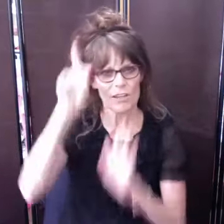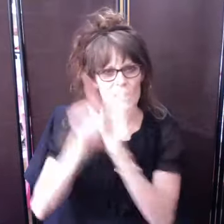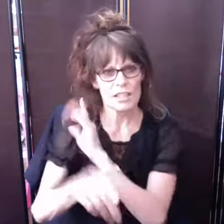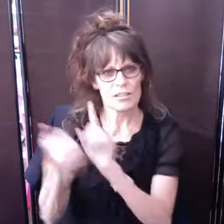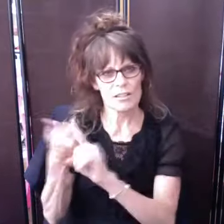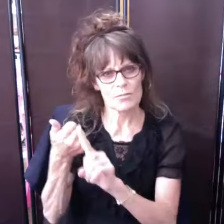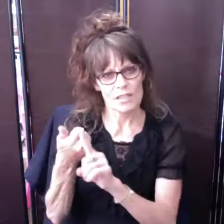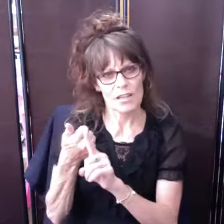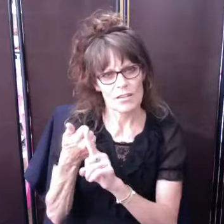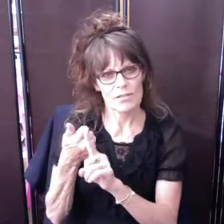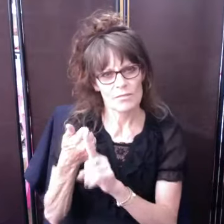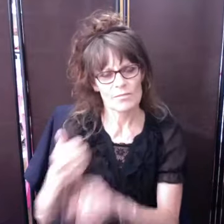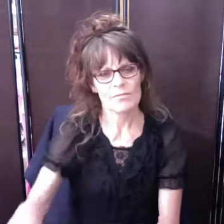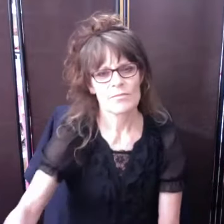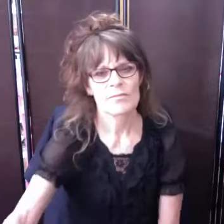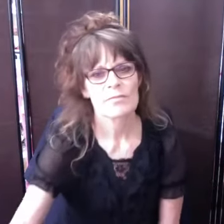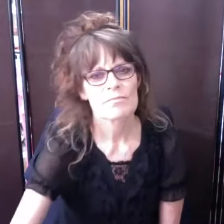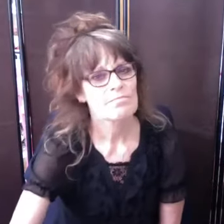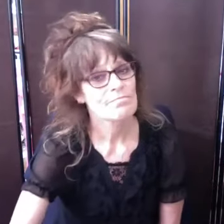child. And I was angry.